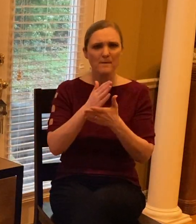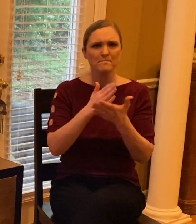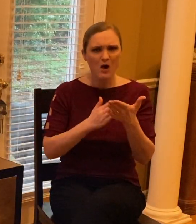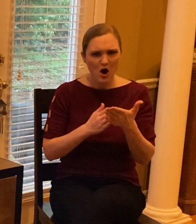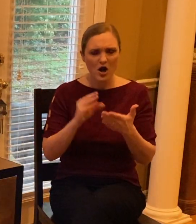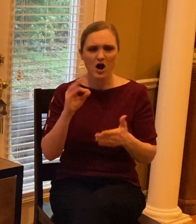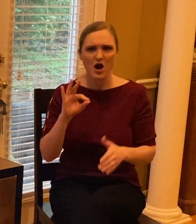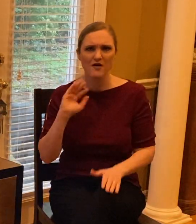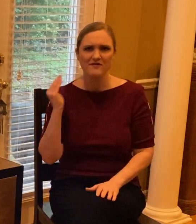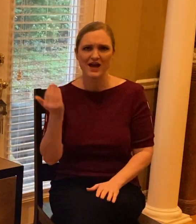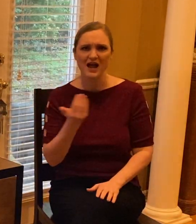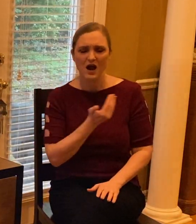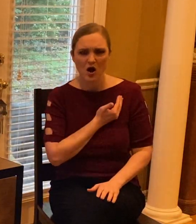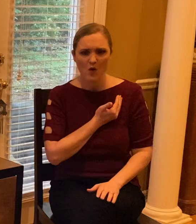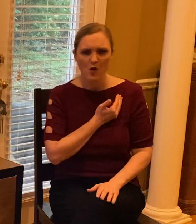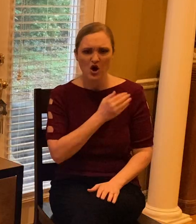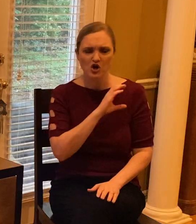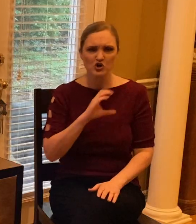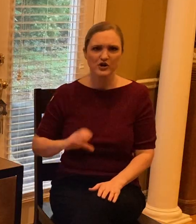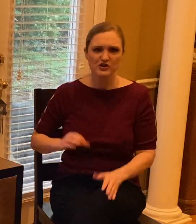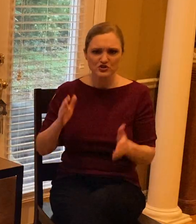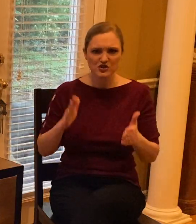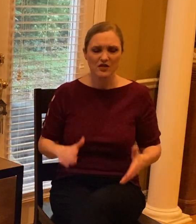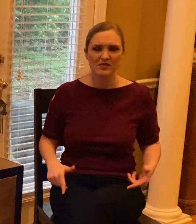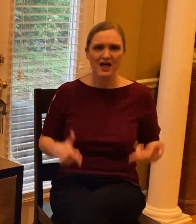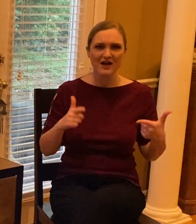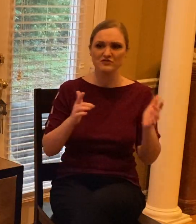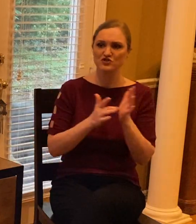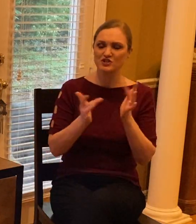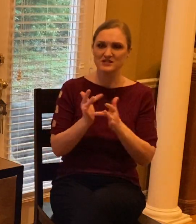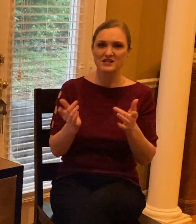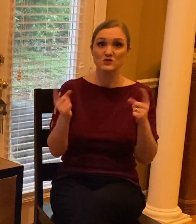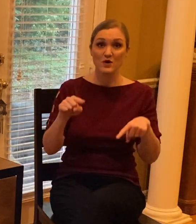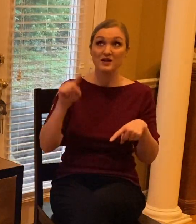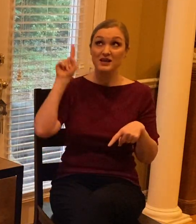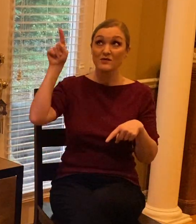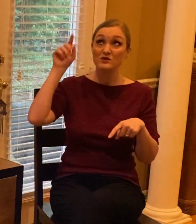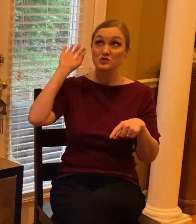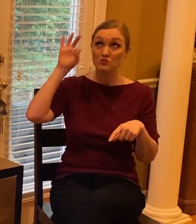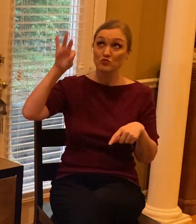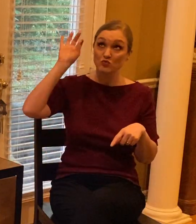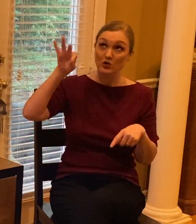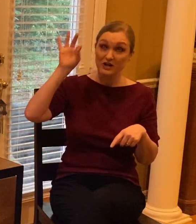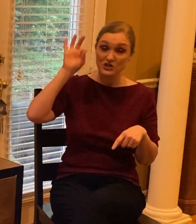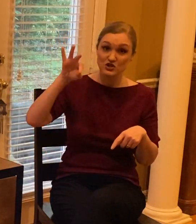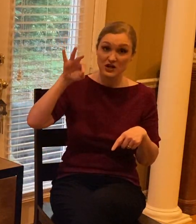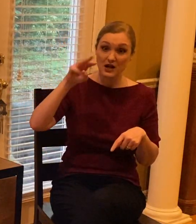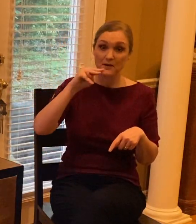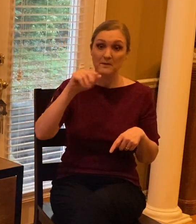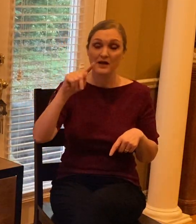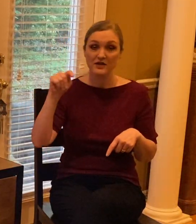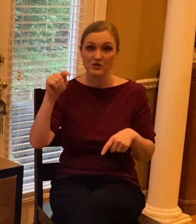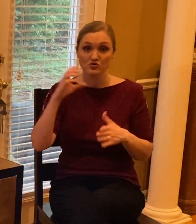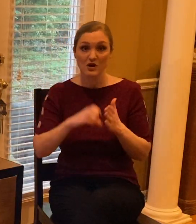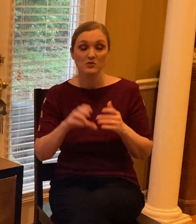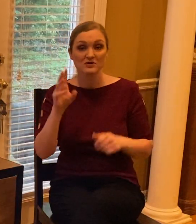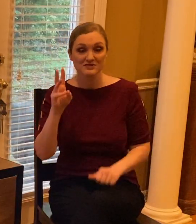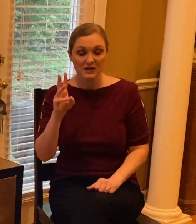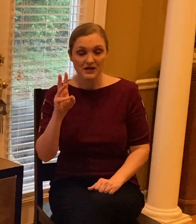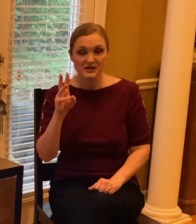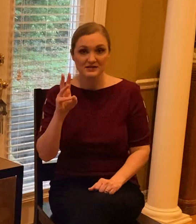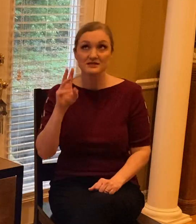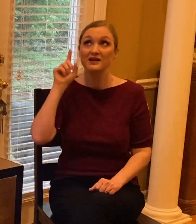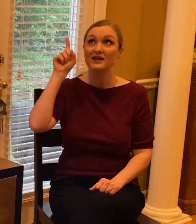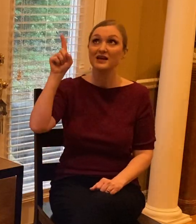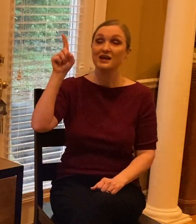of our Christian life that Jesus, when he was preaching the Sermon on the Mount, and specifically in Matthew chapter 6,